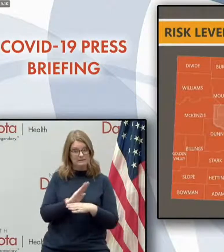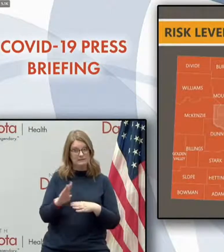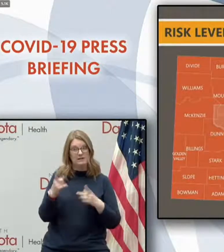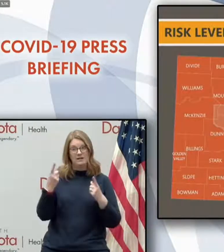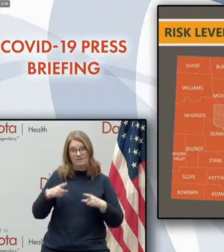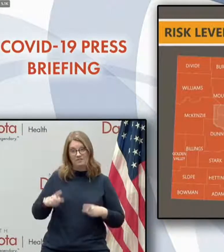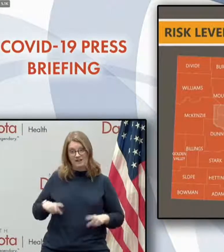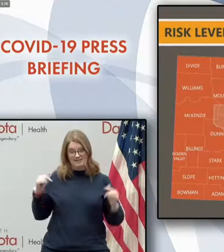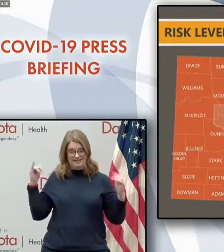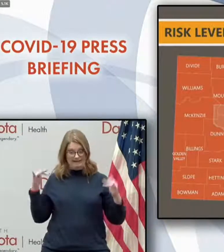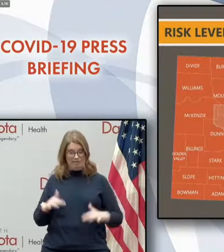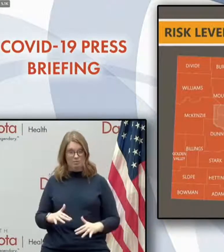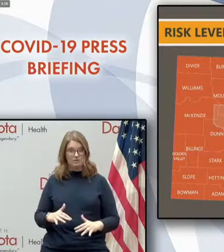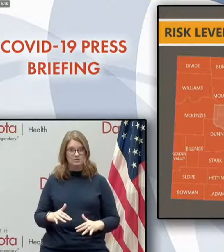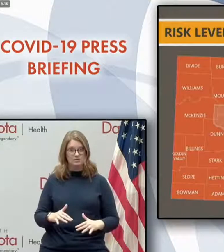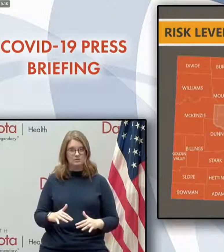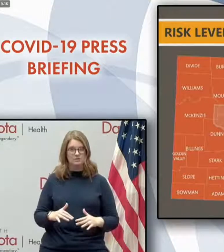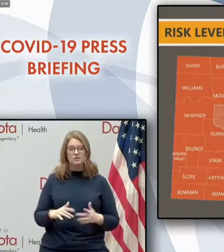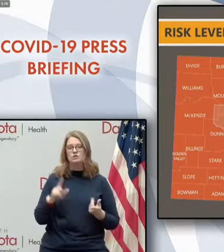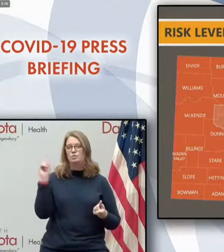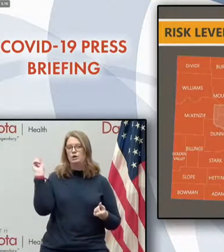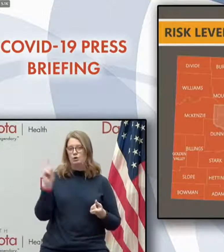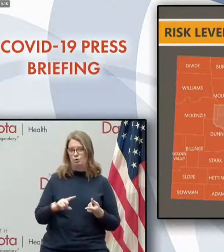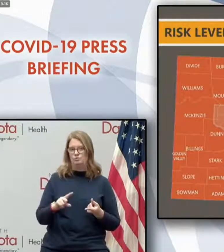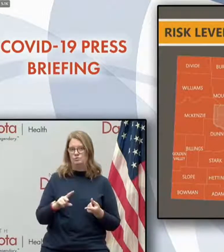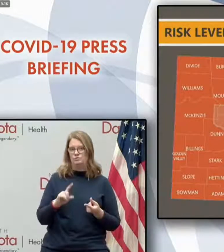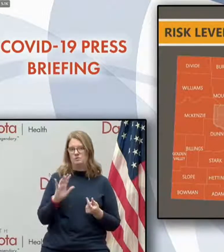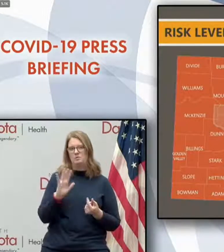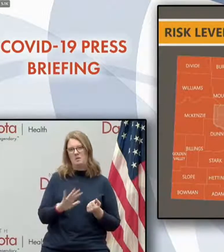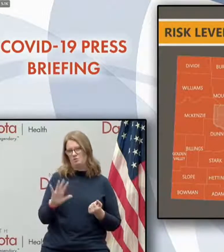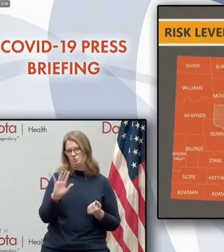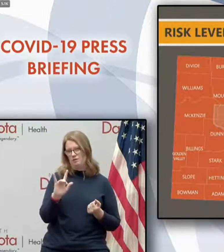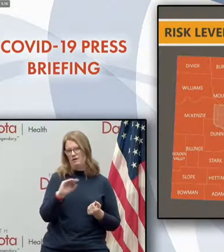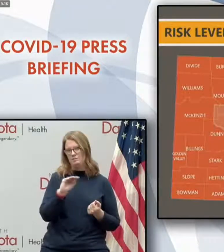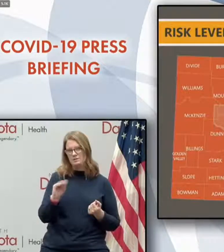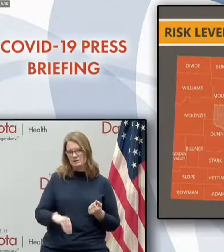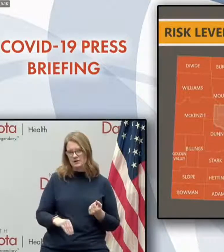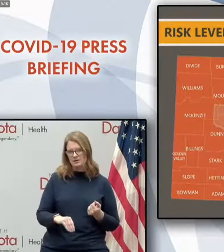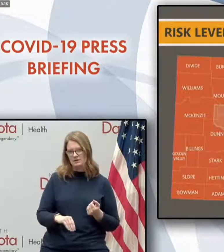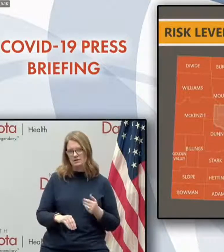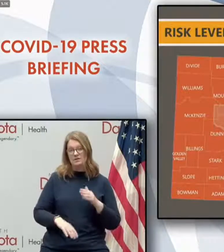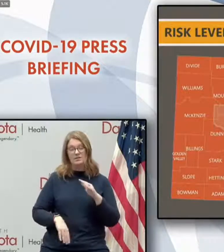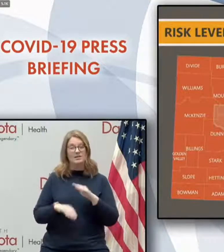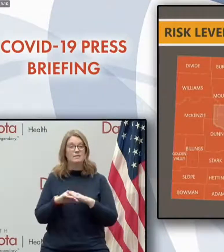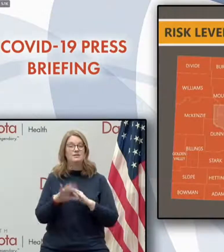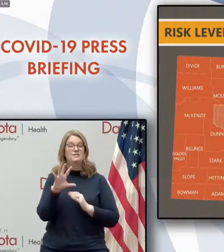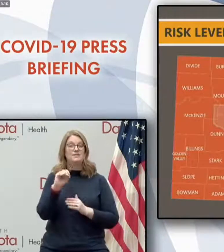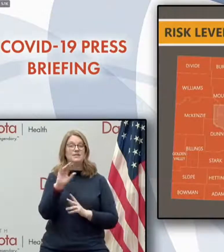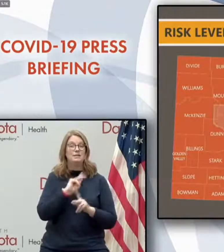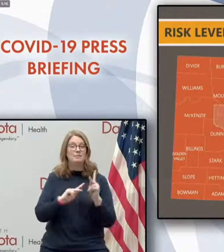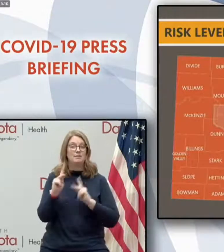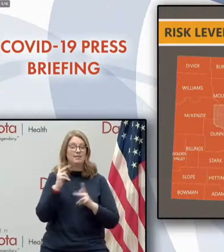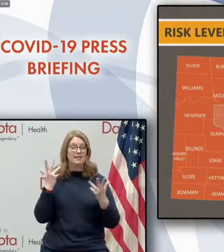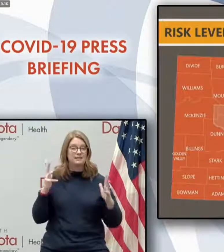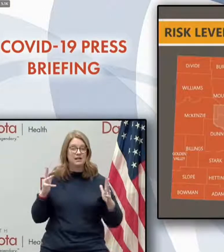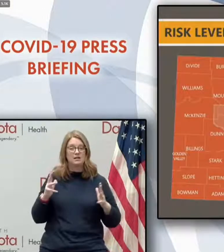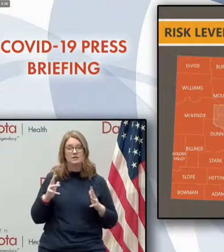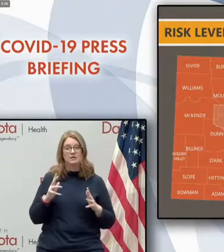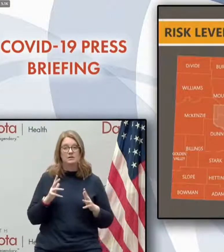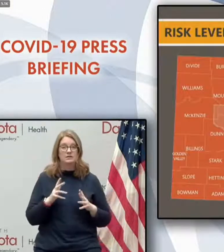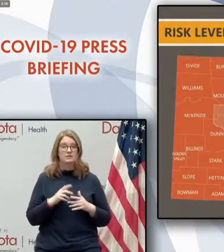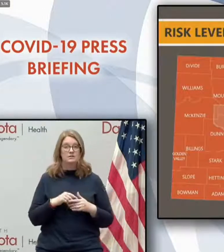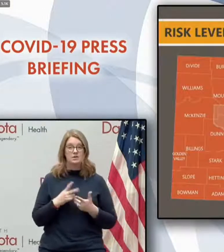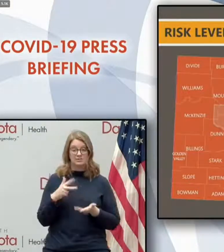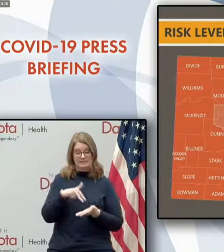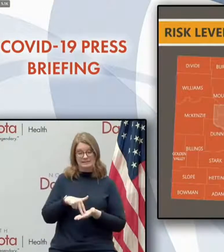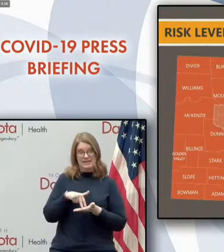events and gatherings should reduce occupancy to 25% with a cap of 50 people. It means no standing room only